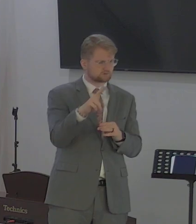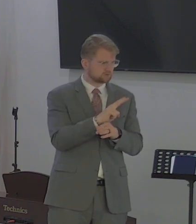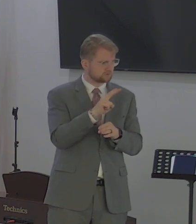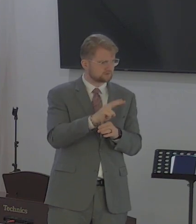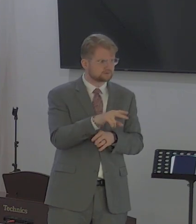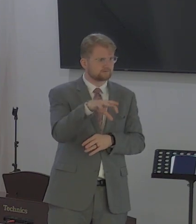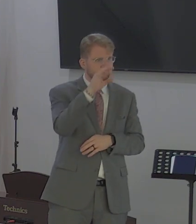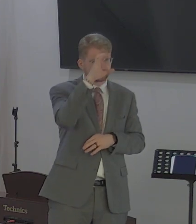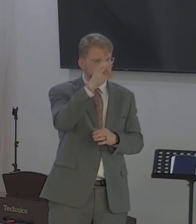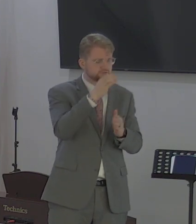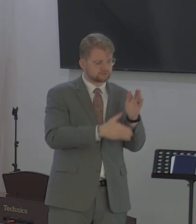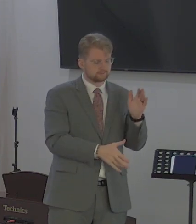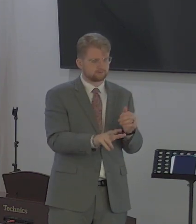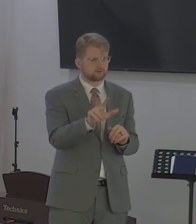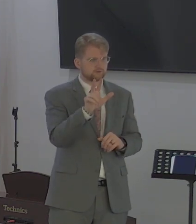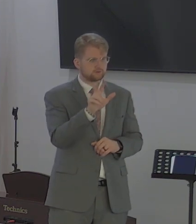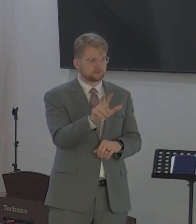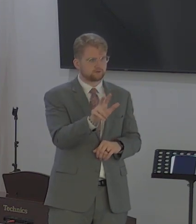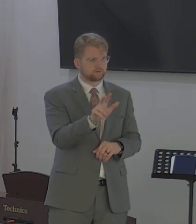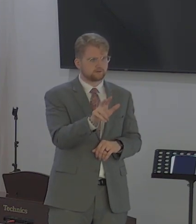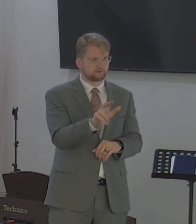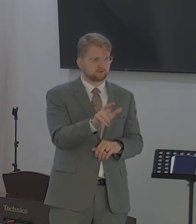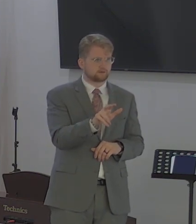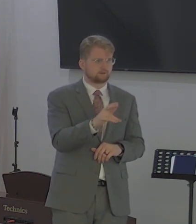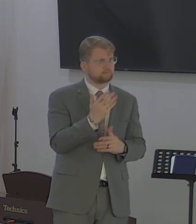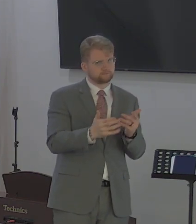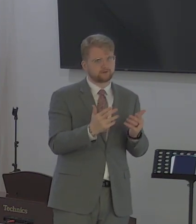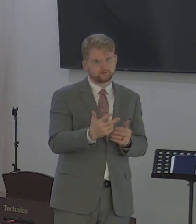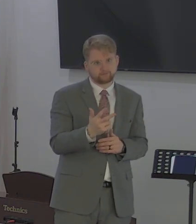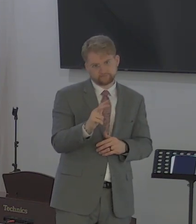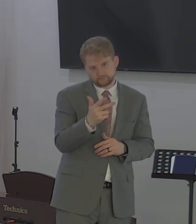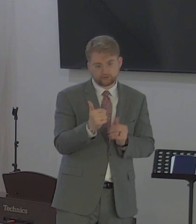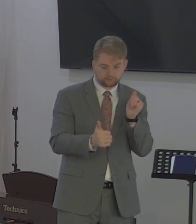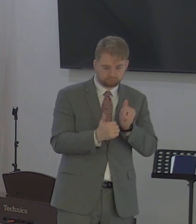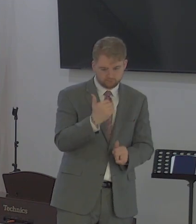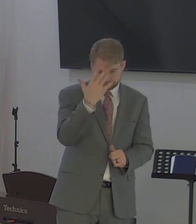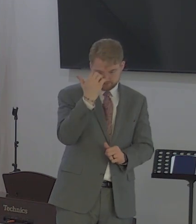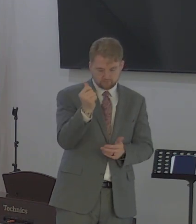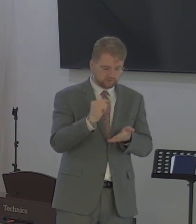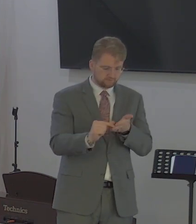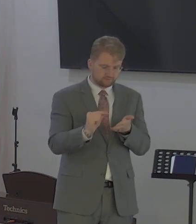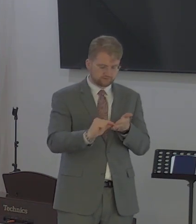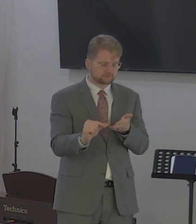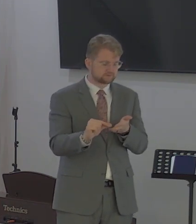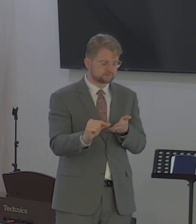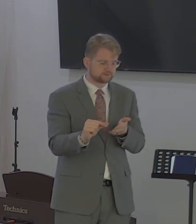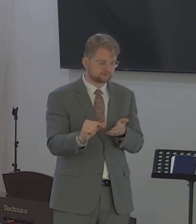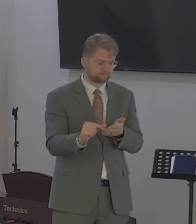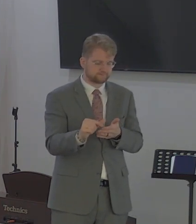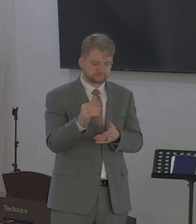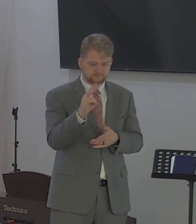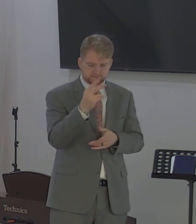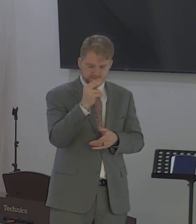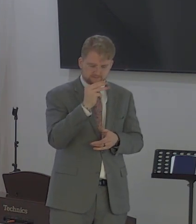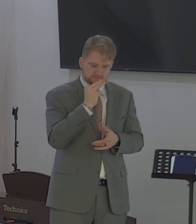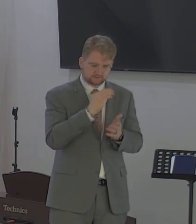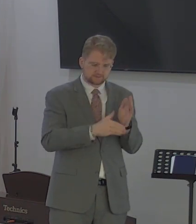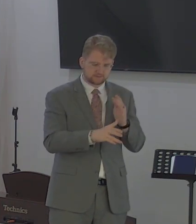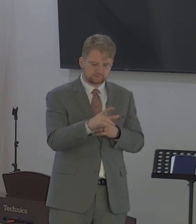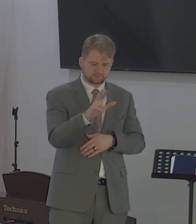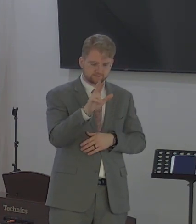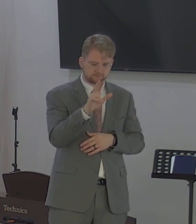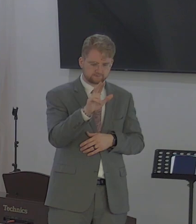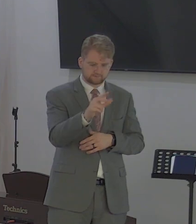to chapter 3, probably the third most memorized verse in Scripture, verse 16. 2 Timothy chapter 3, verse 16. All Scripture is